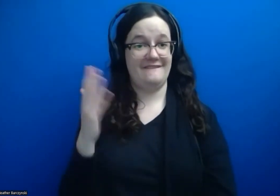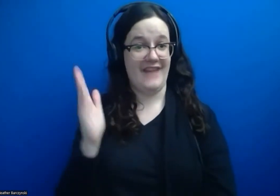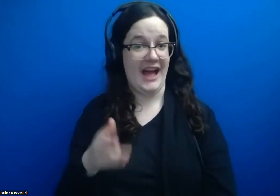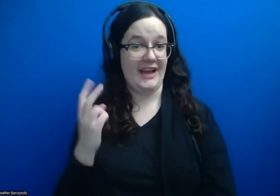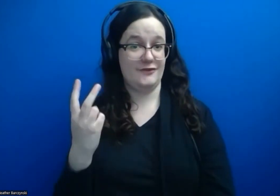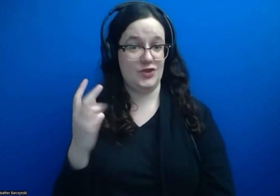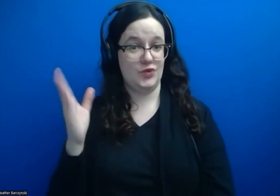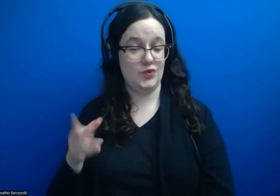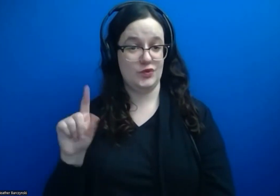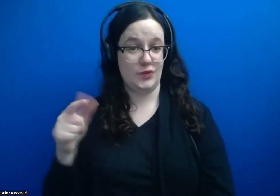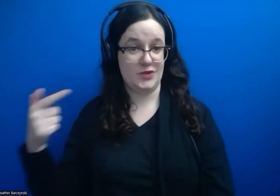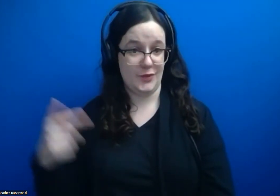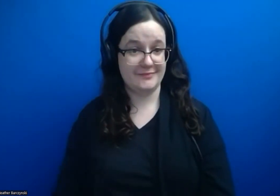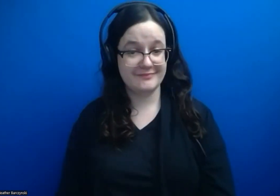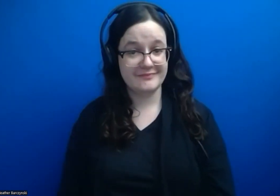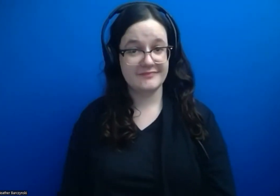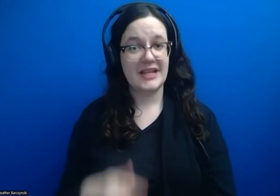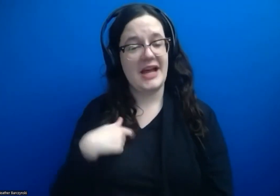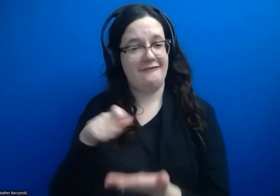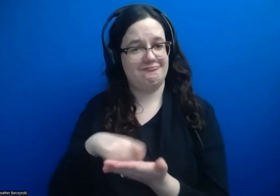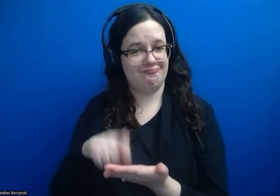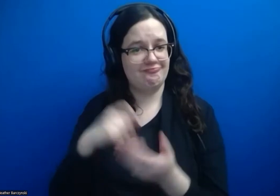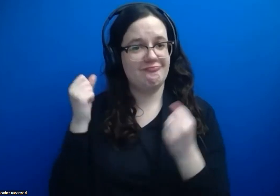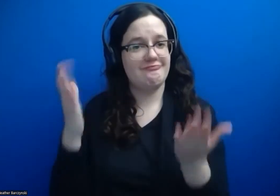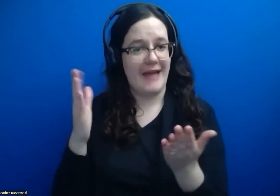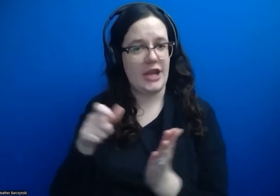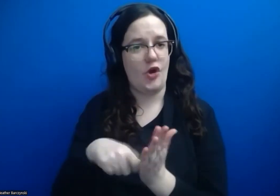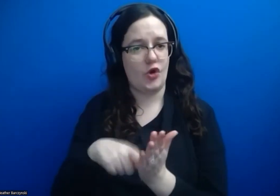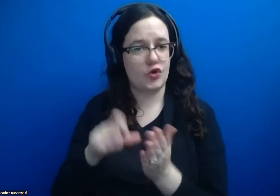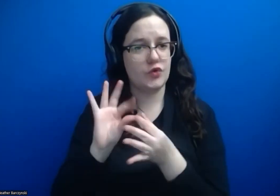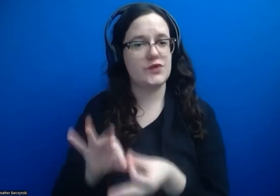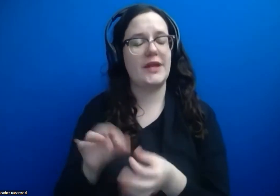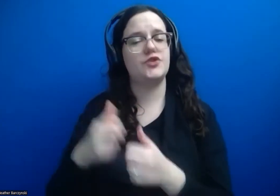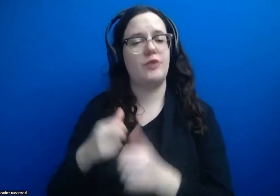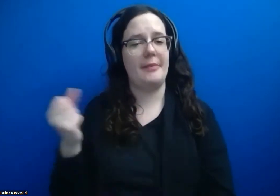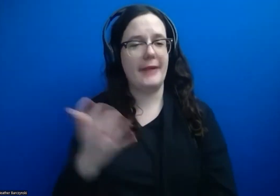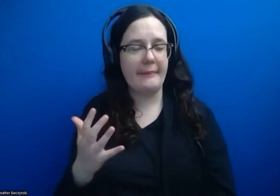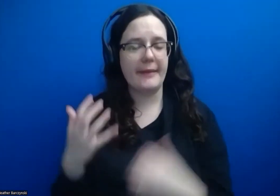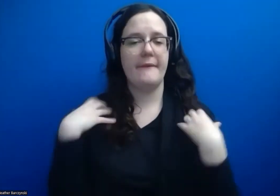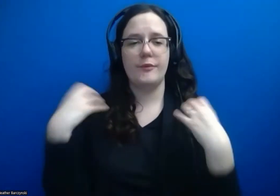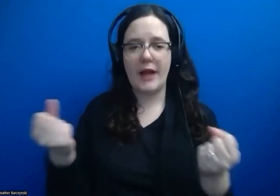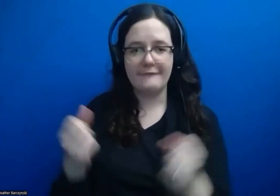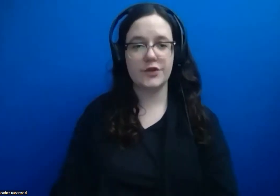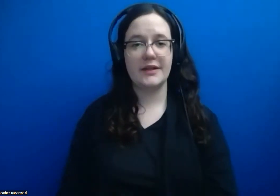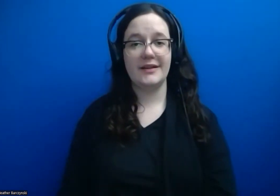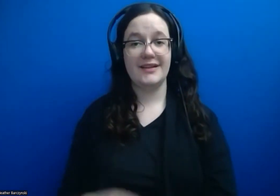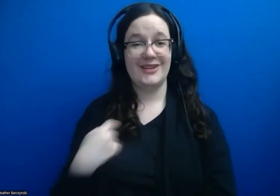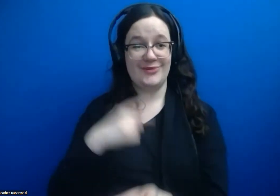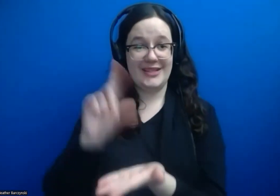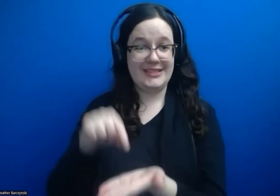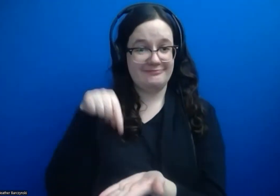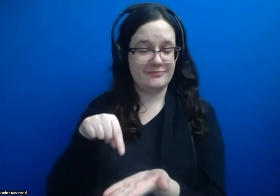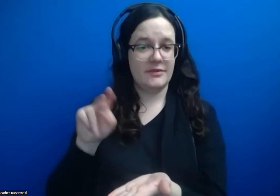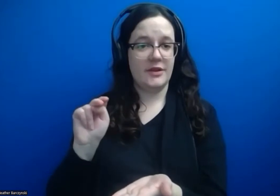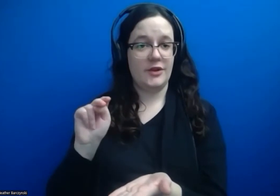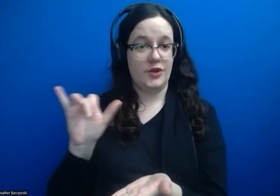I've done multiple articles on problem gambling and recovery. We were featured in the New York Times and in the